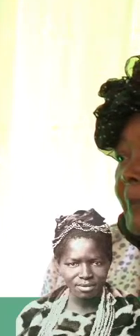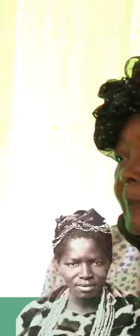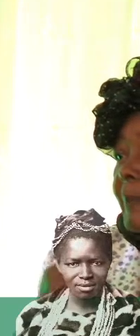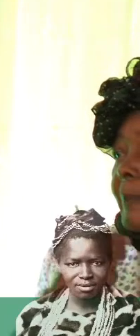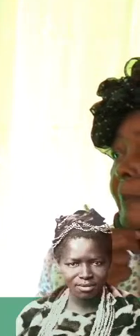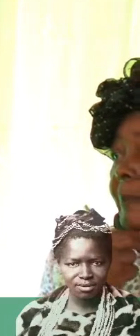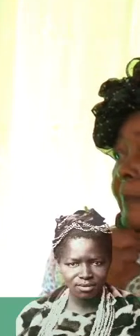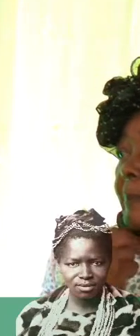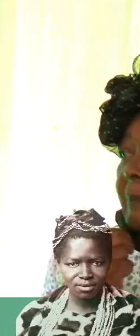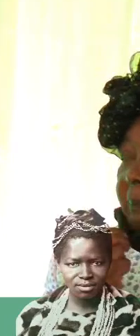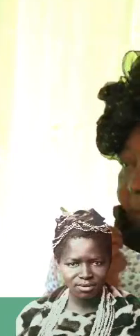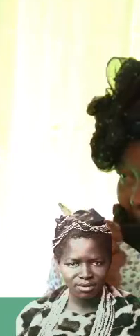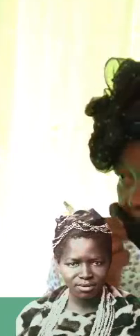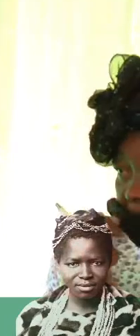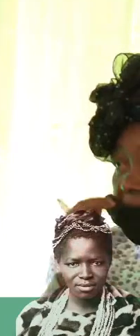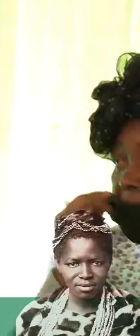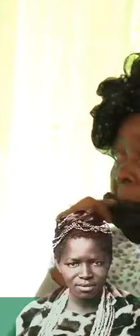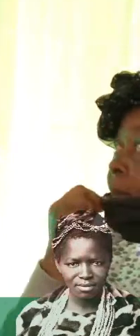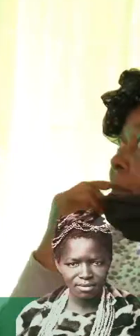the Deputy Minister